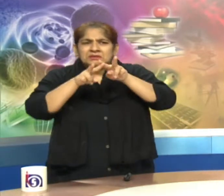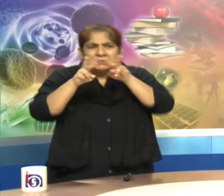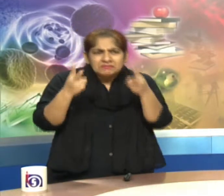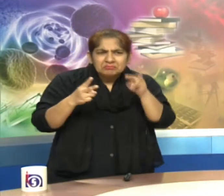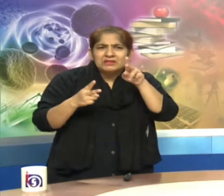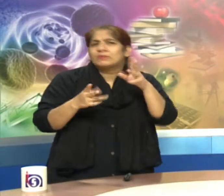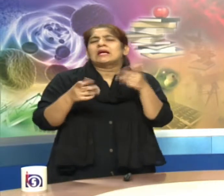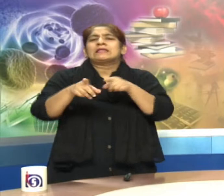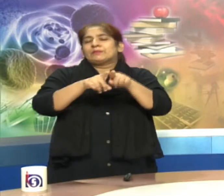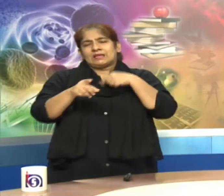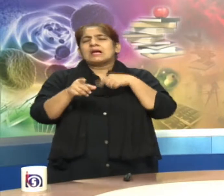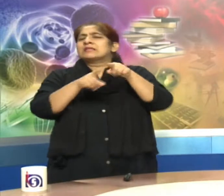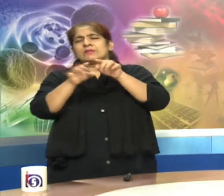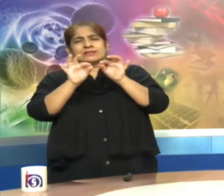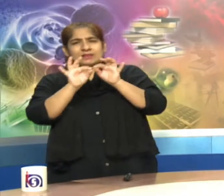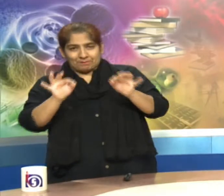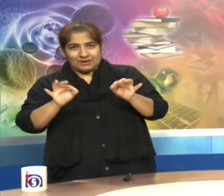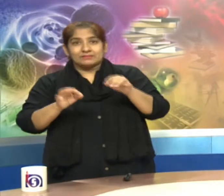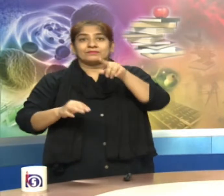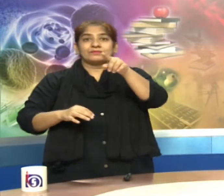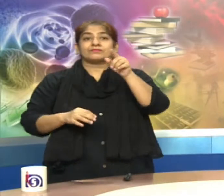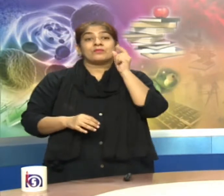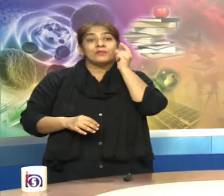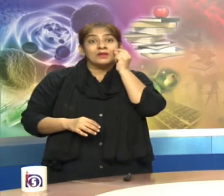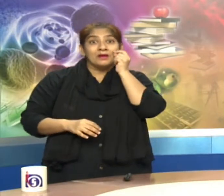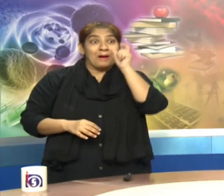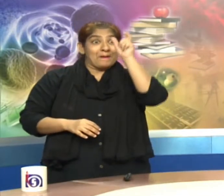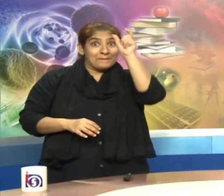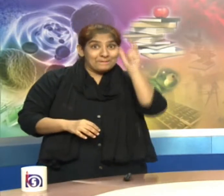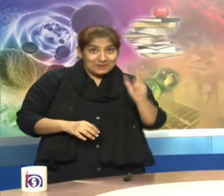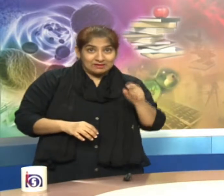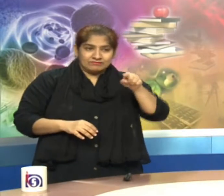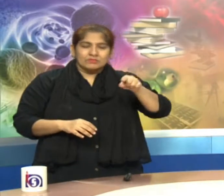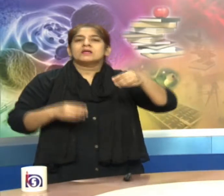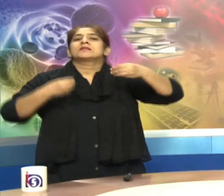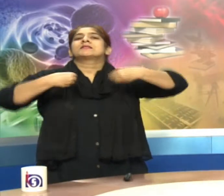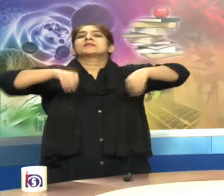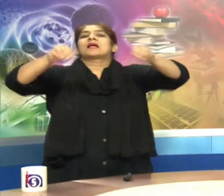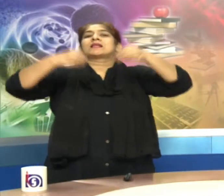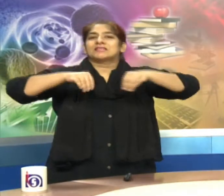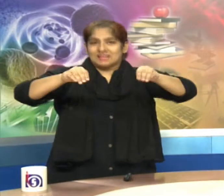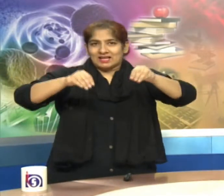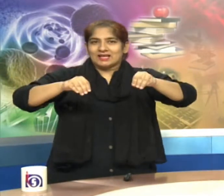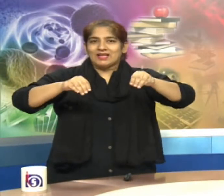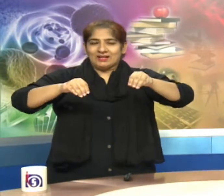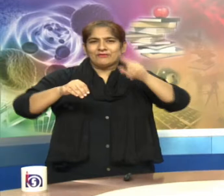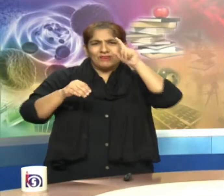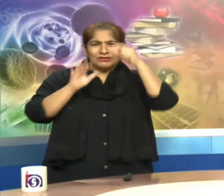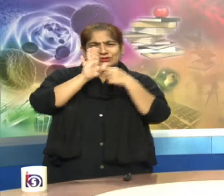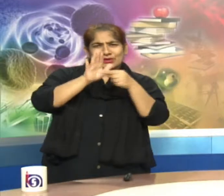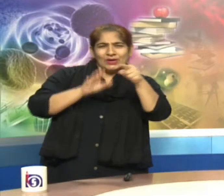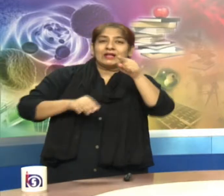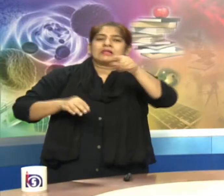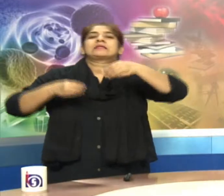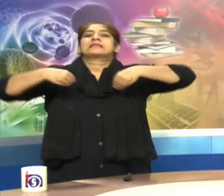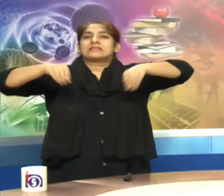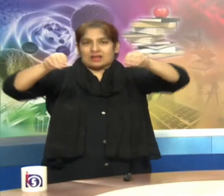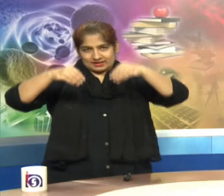the salesmanship. Let me explain this to you now. Salesmanship is like